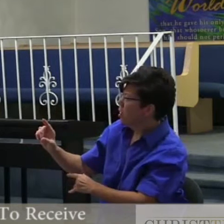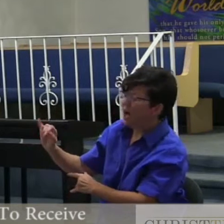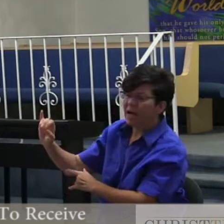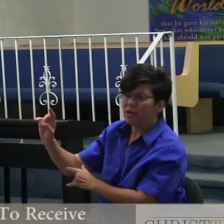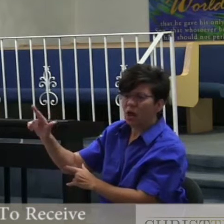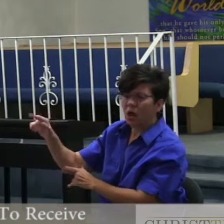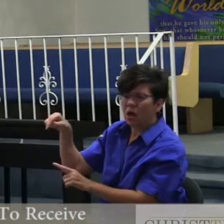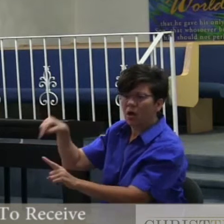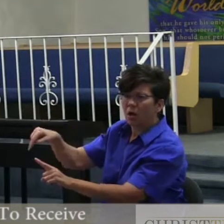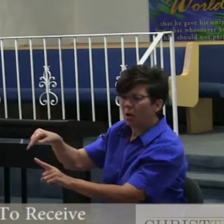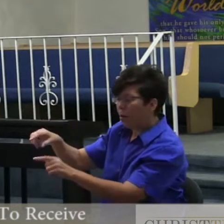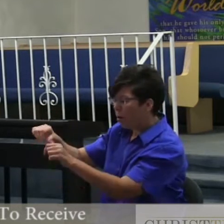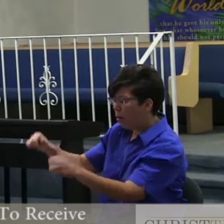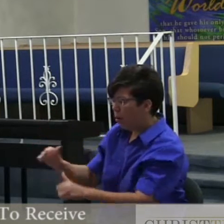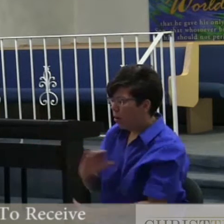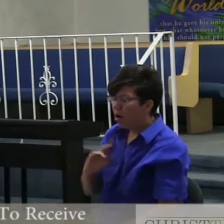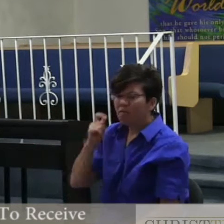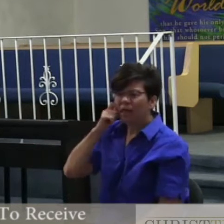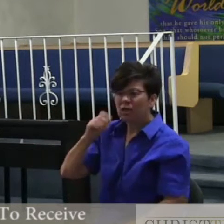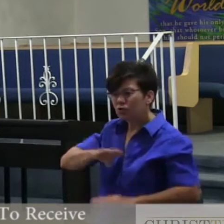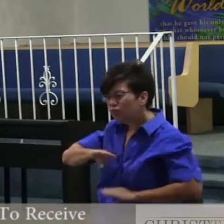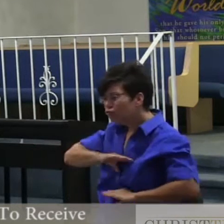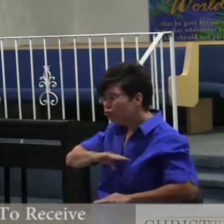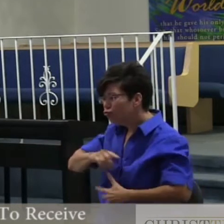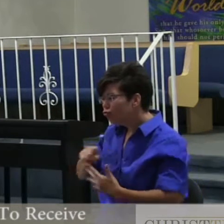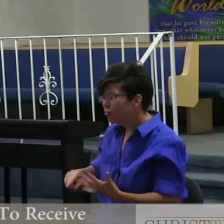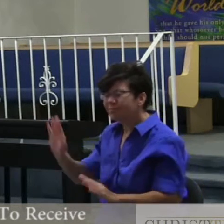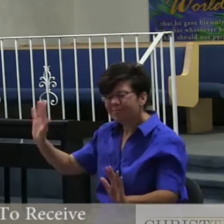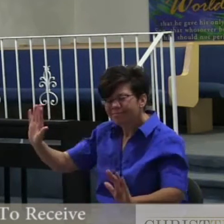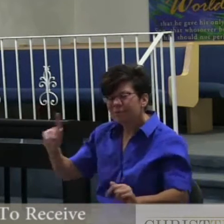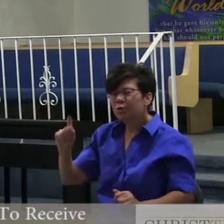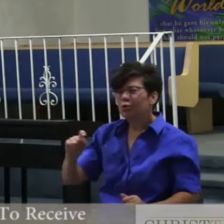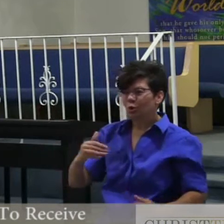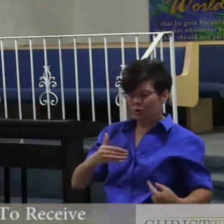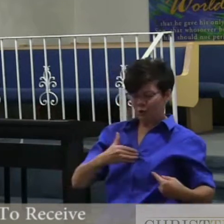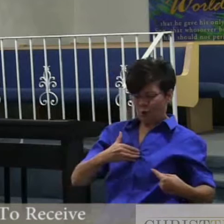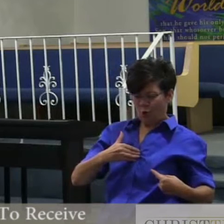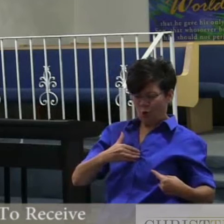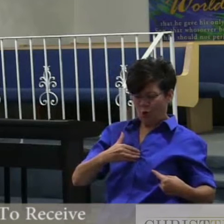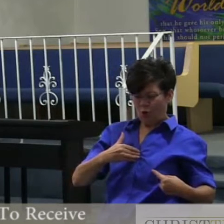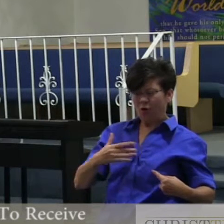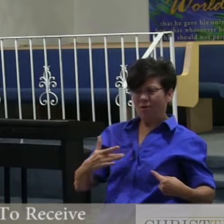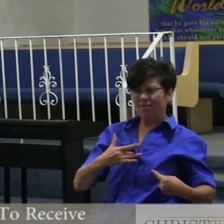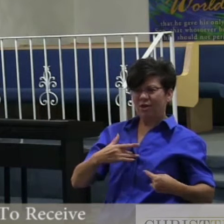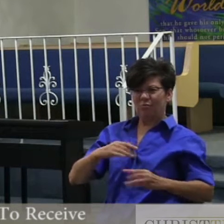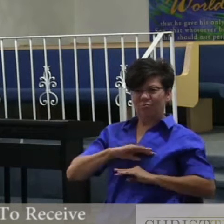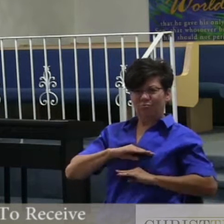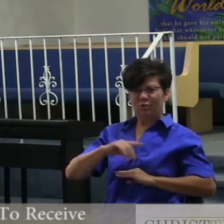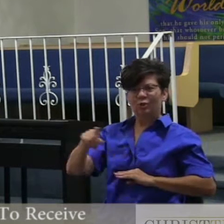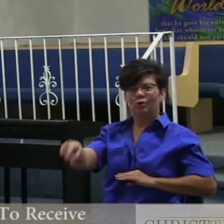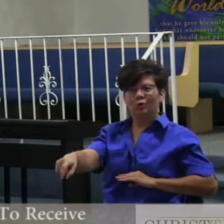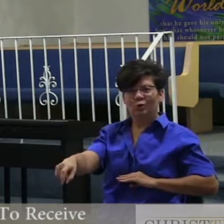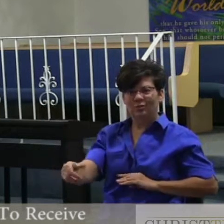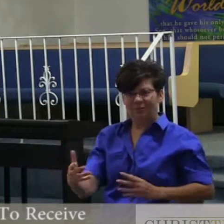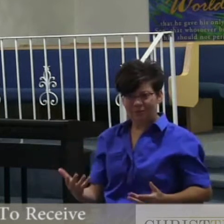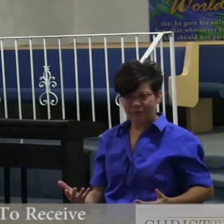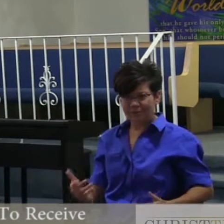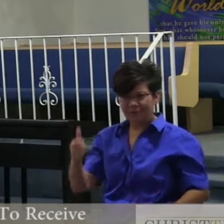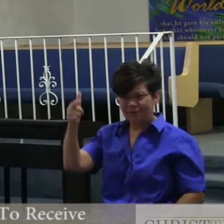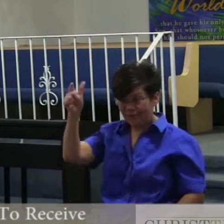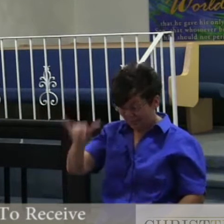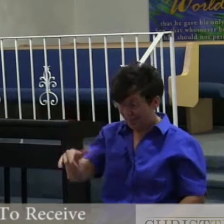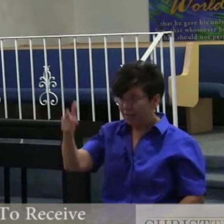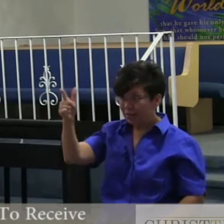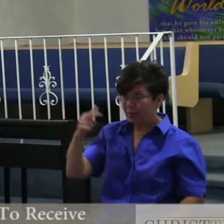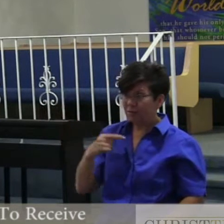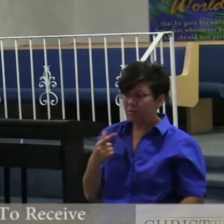something make our flesh happy. We should make our soul satisfied, knowing that God will come for